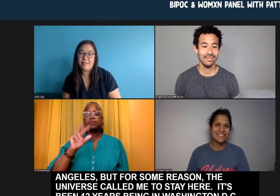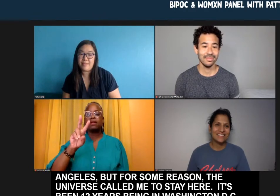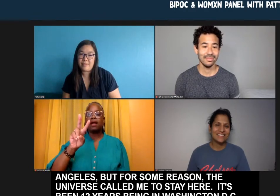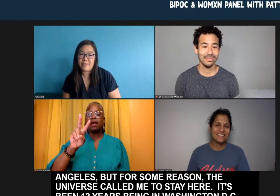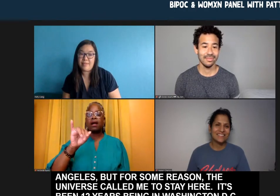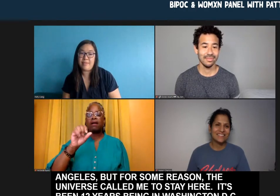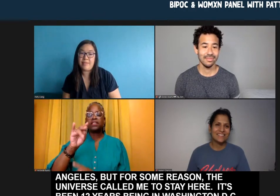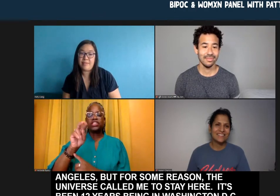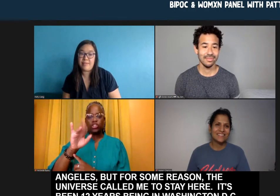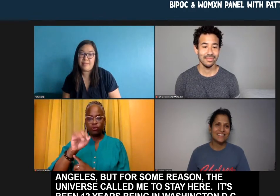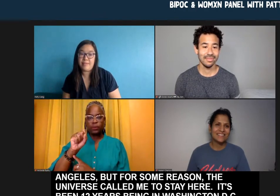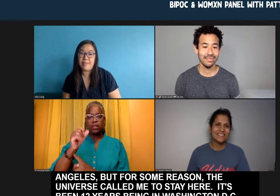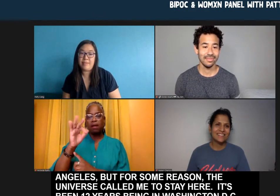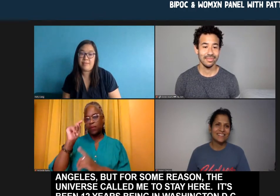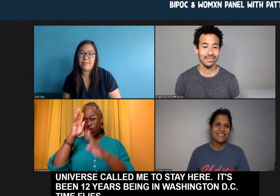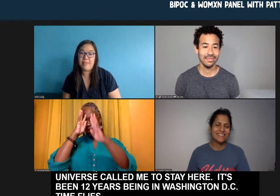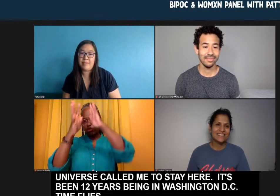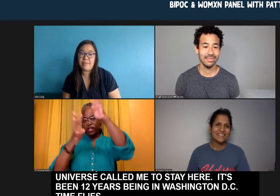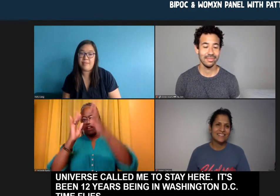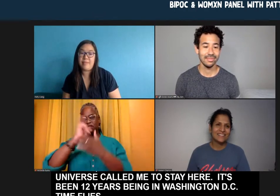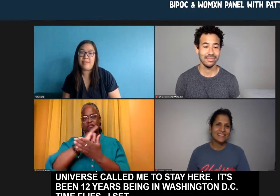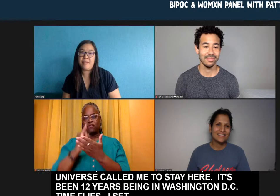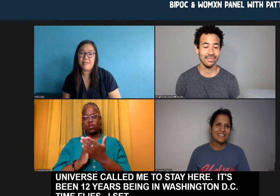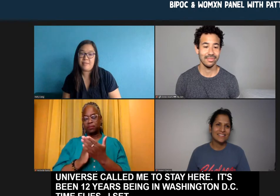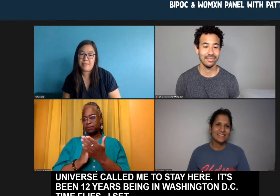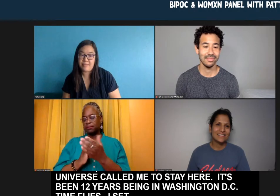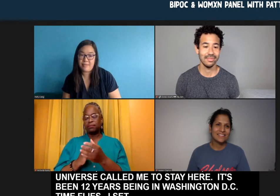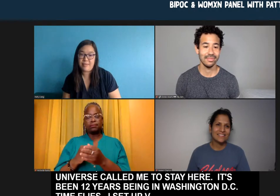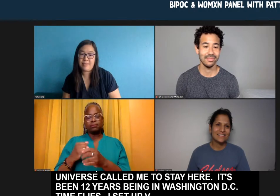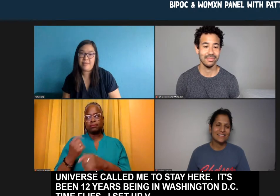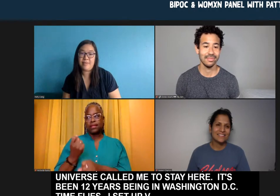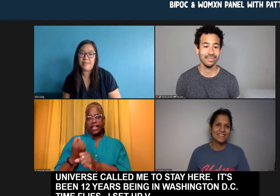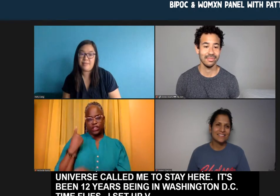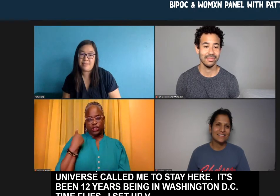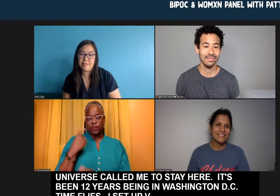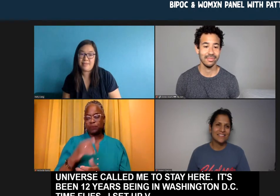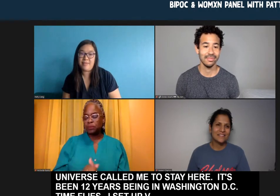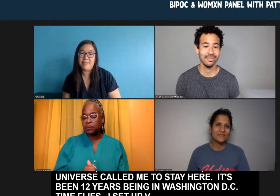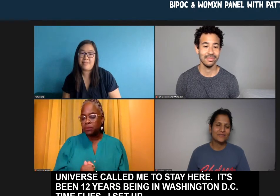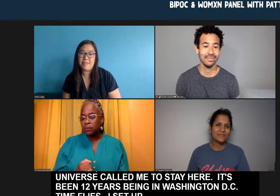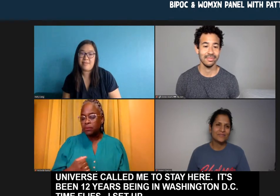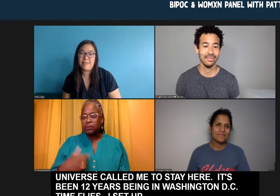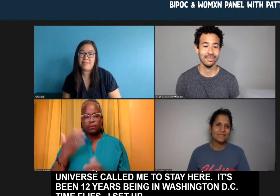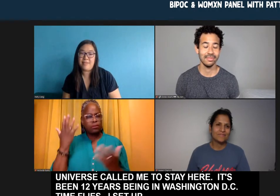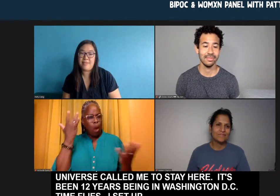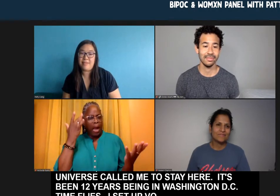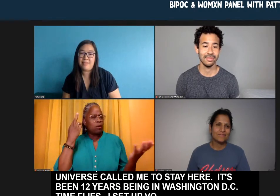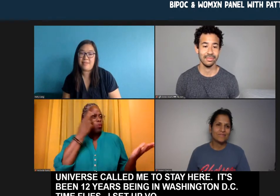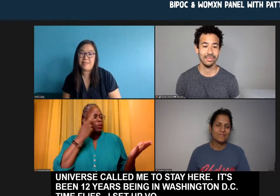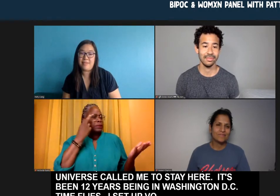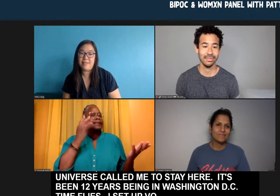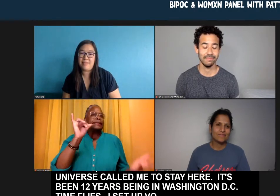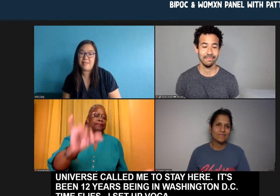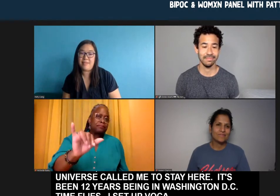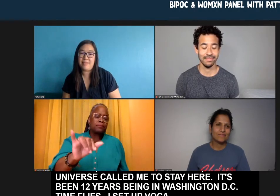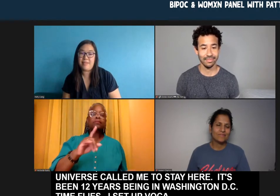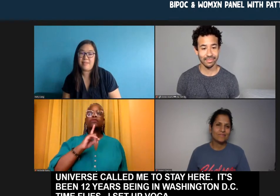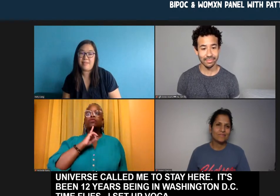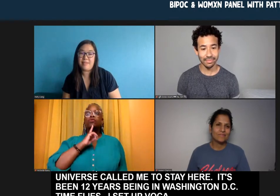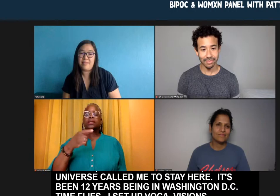So then I set up VOCA, Visions of Creative Artists, or Visionaries